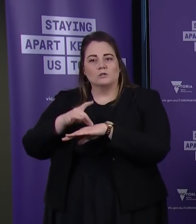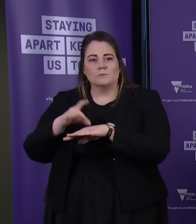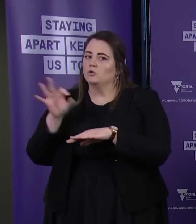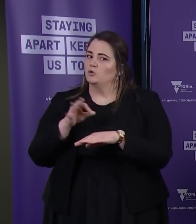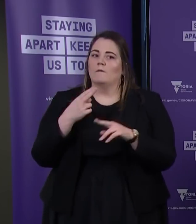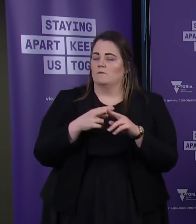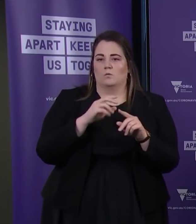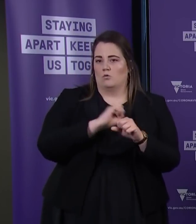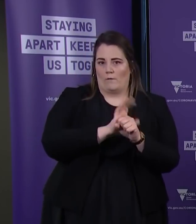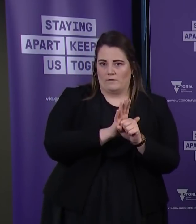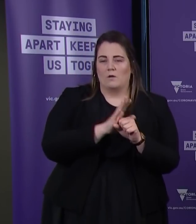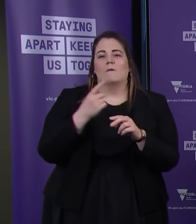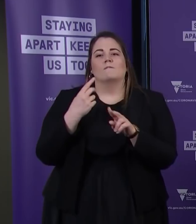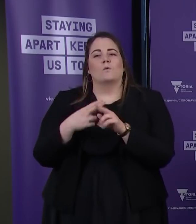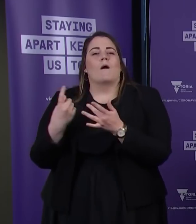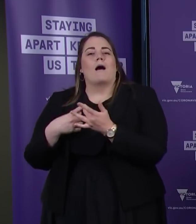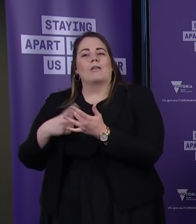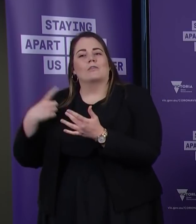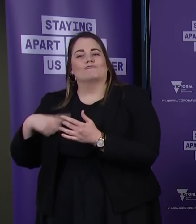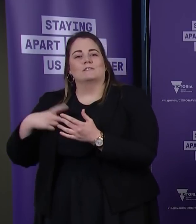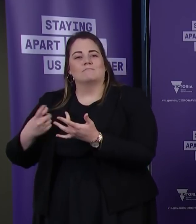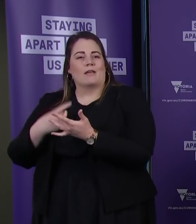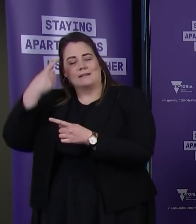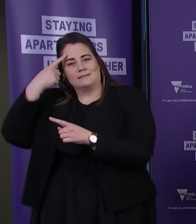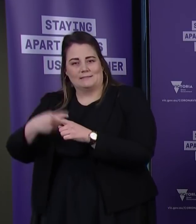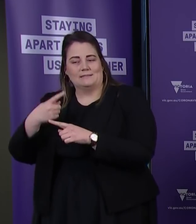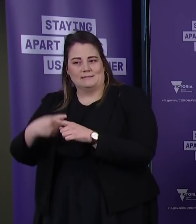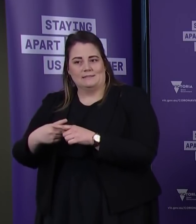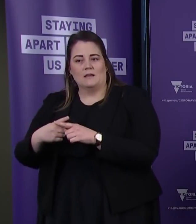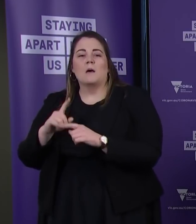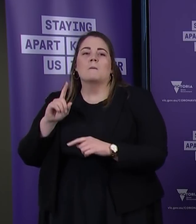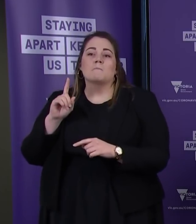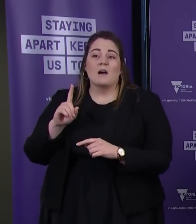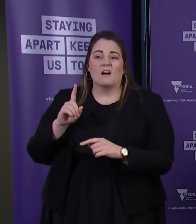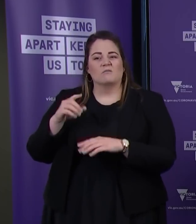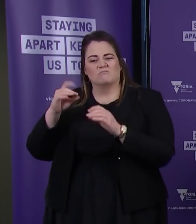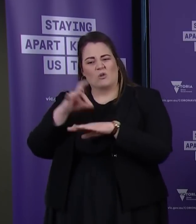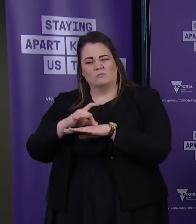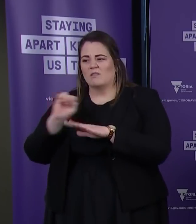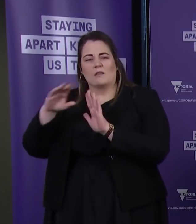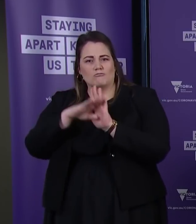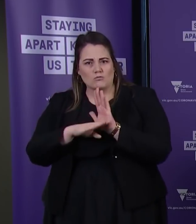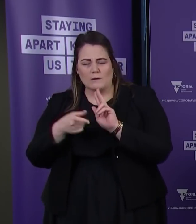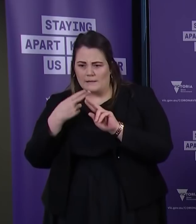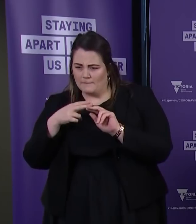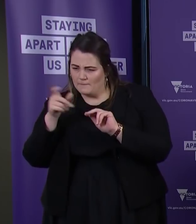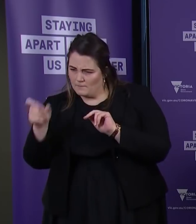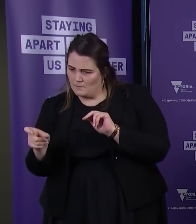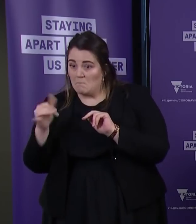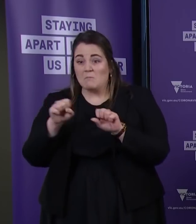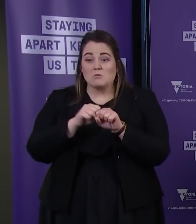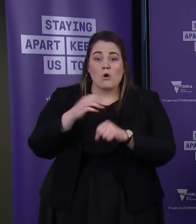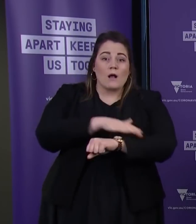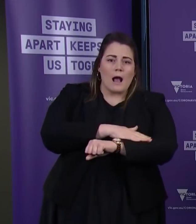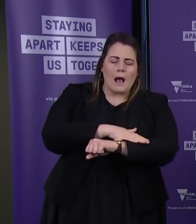of those compatible symptoms. That's the right thing for hospitals to do. Anyone who's got shortness of breath or cough or fever should be